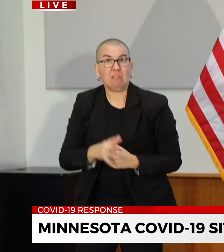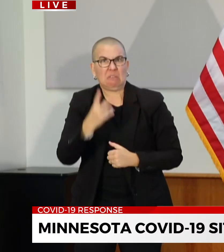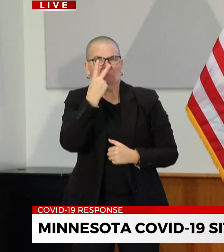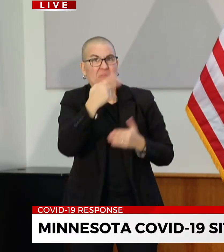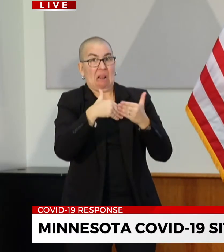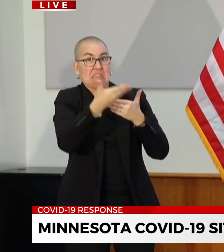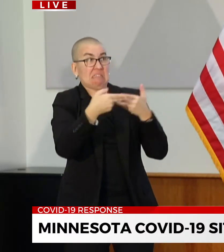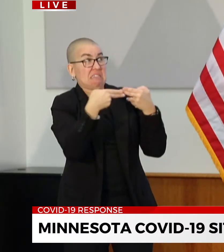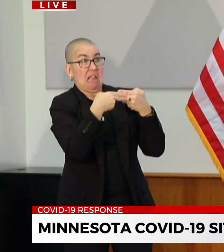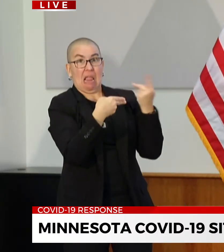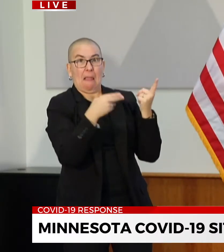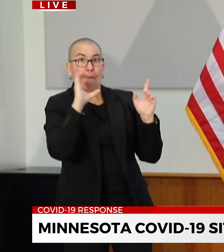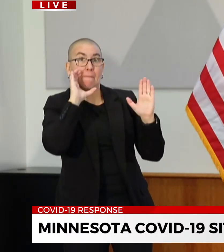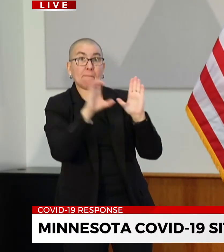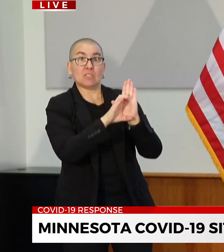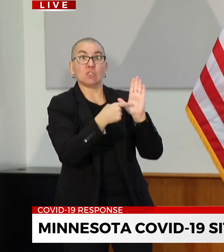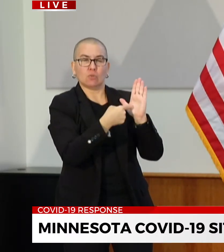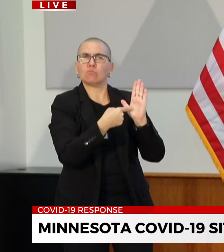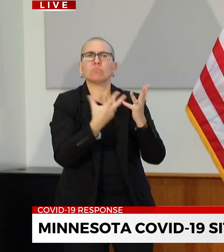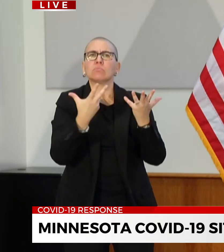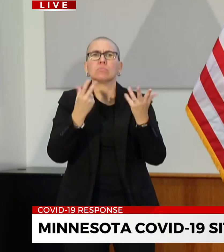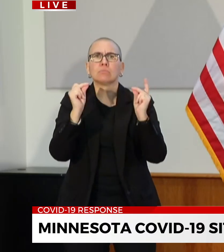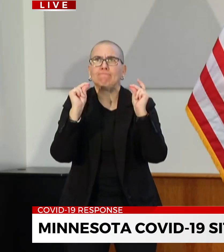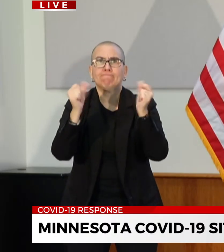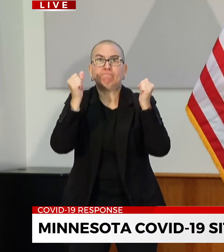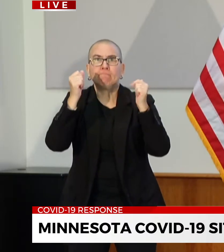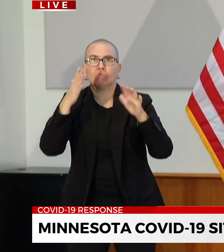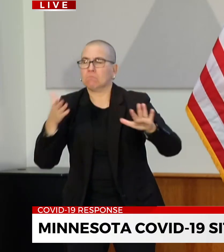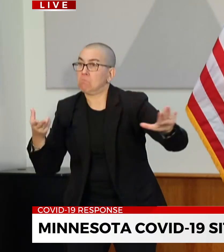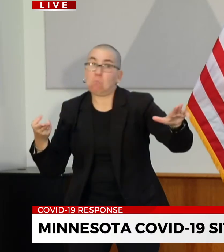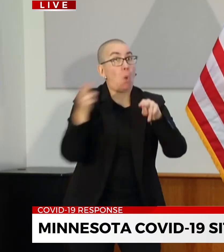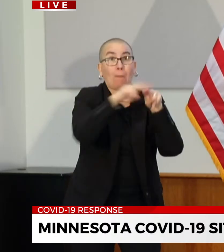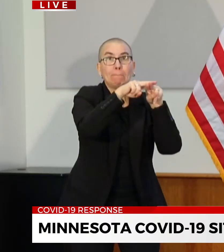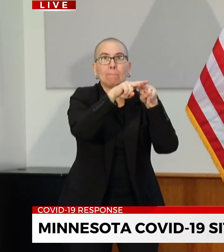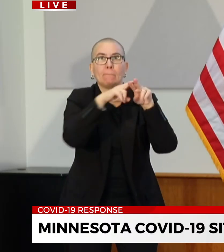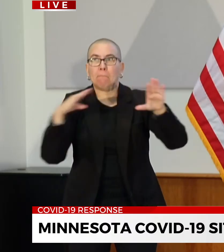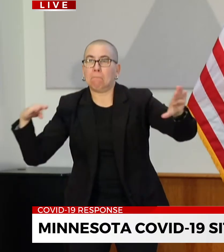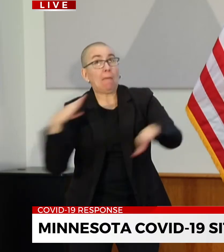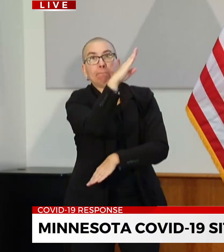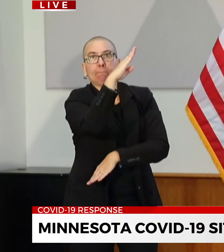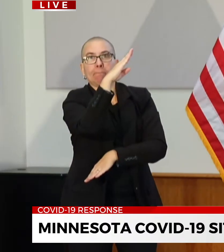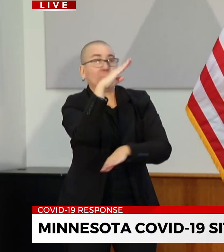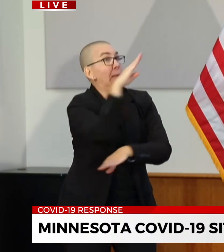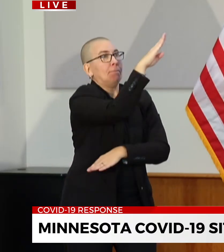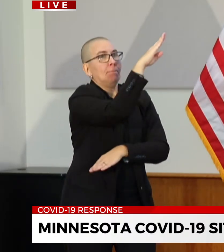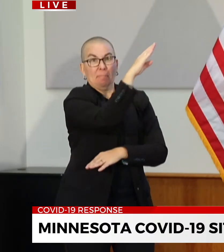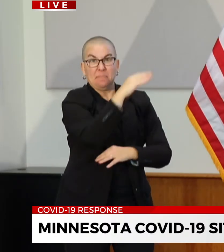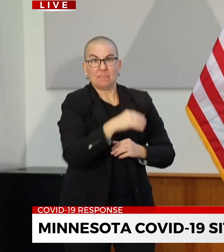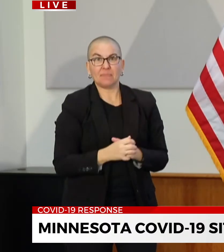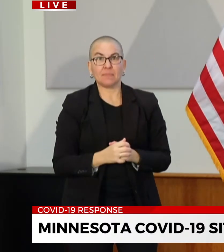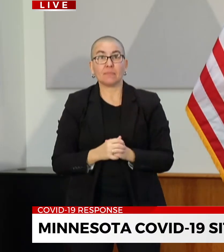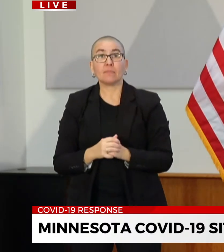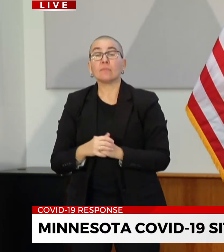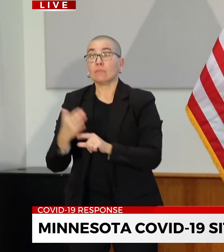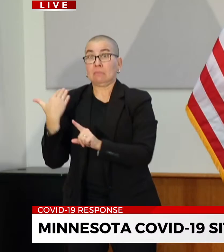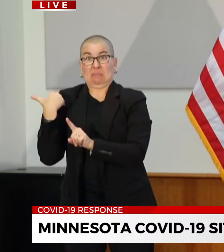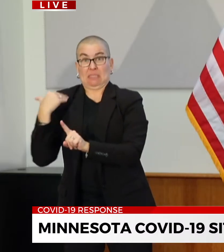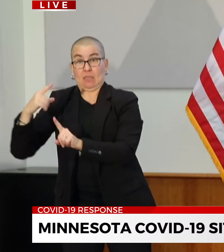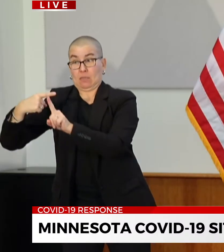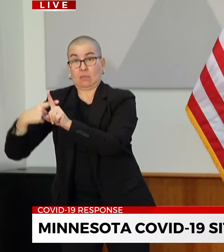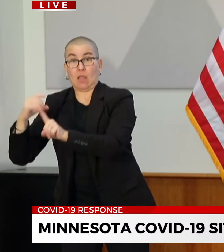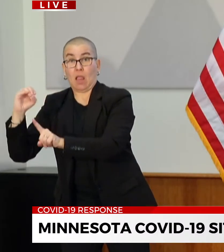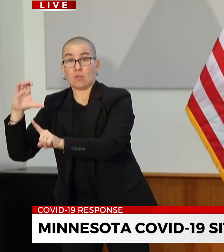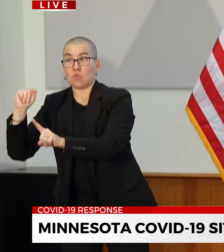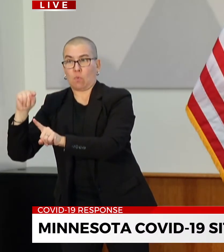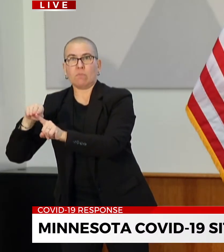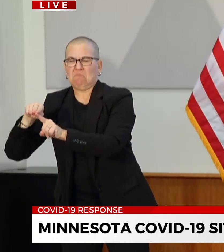shows the rapid case growth, particularly starting in October and accelerating.